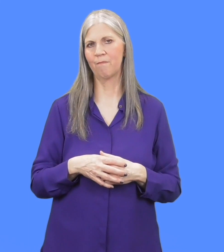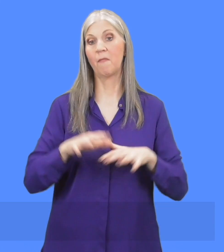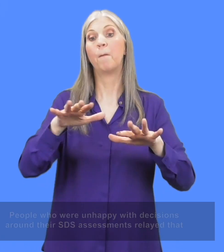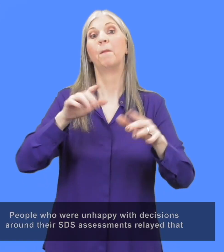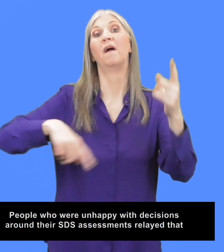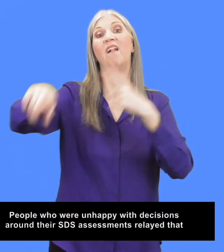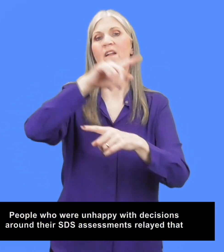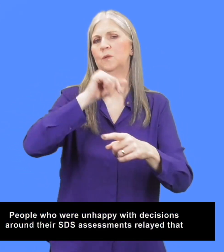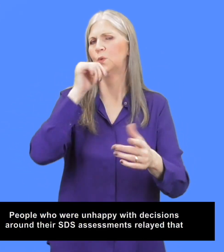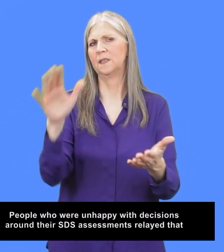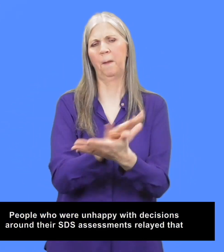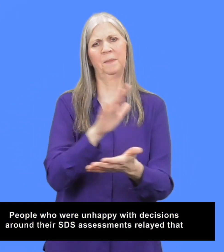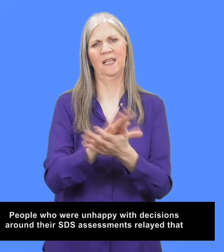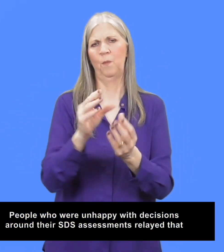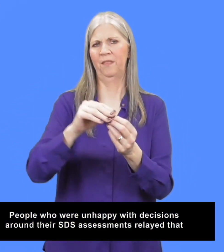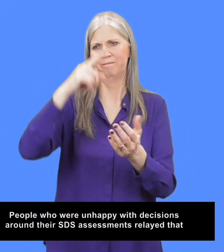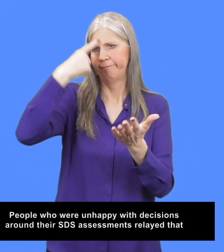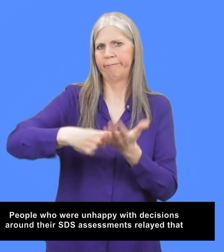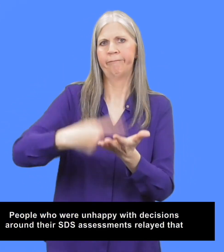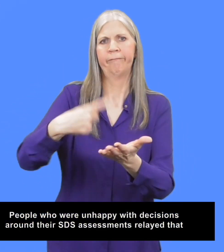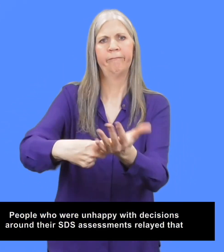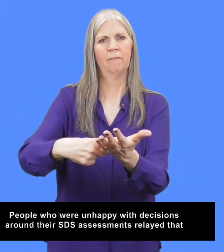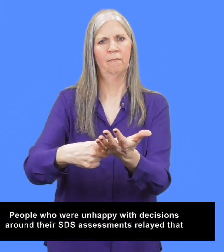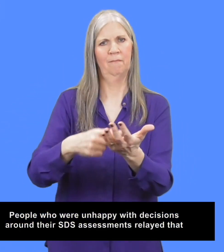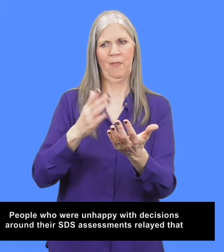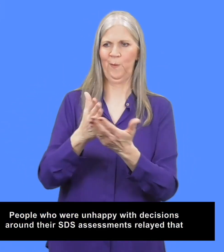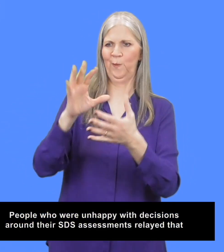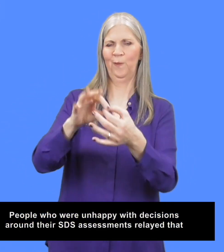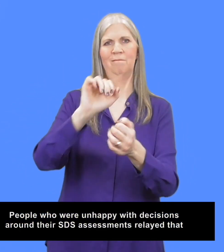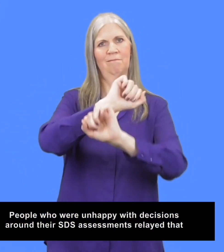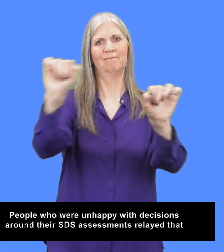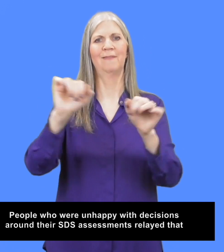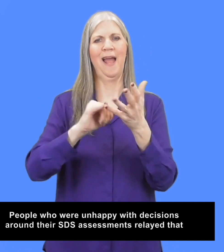People who were unhappy with decisions around their SDS assessments relayed